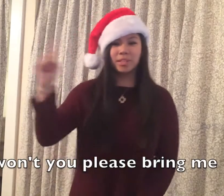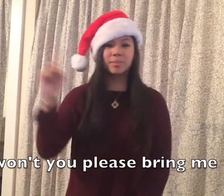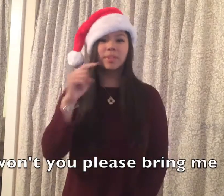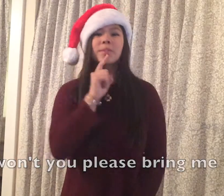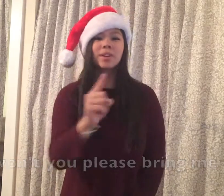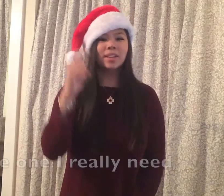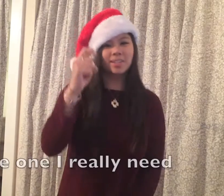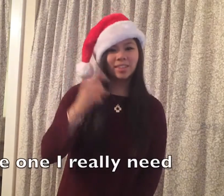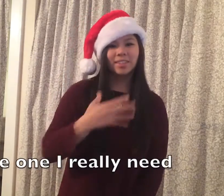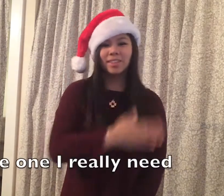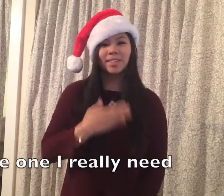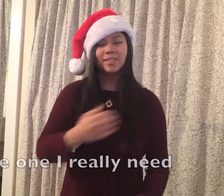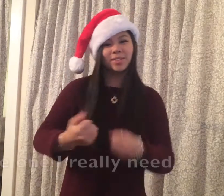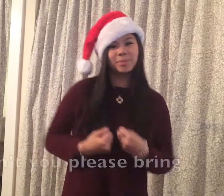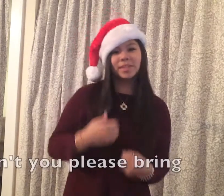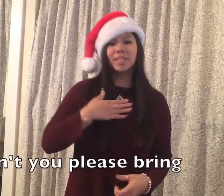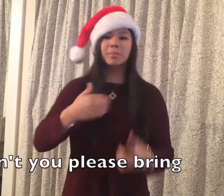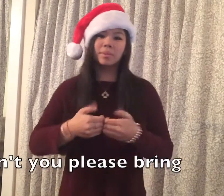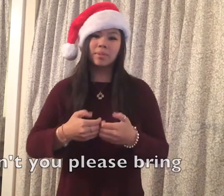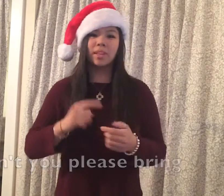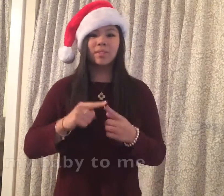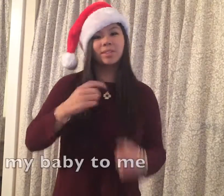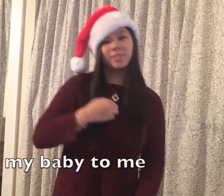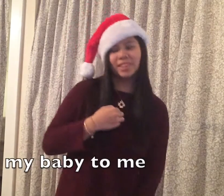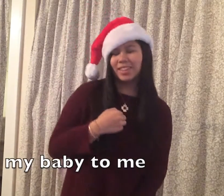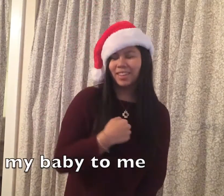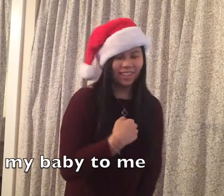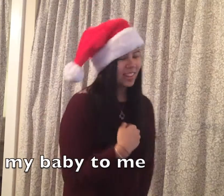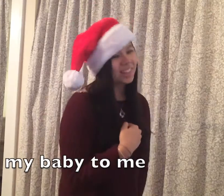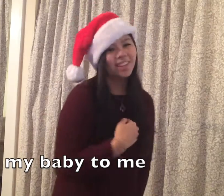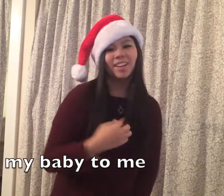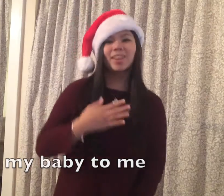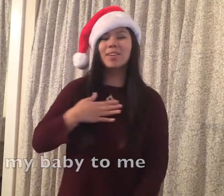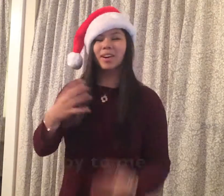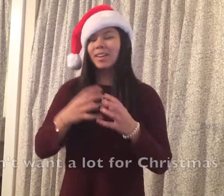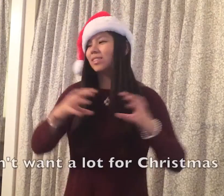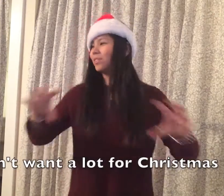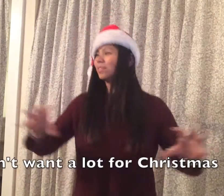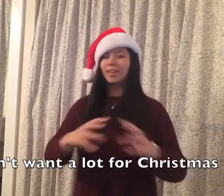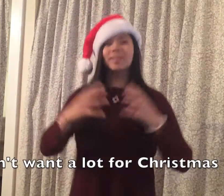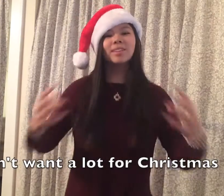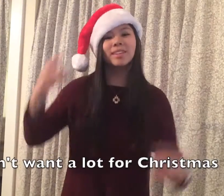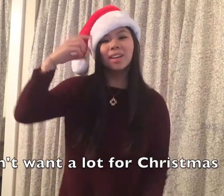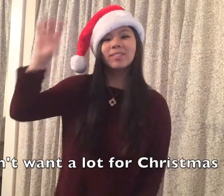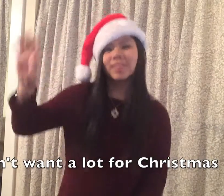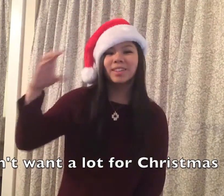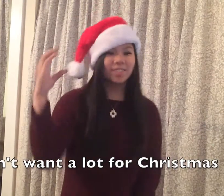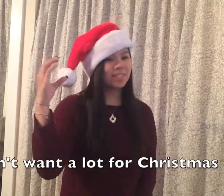Oh Oh Oh Oh, I don't want a lot for